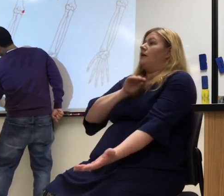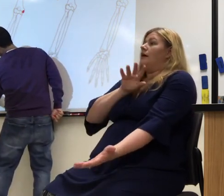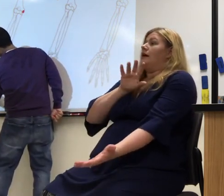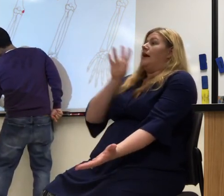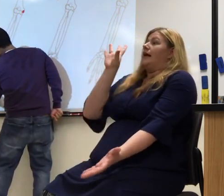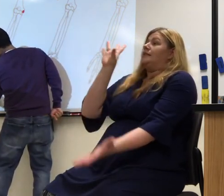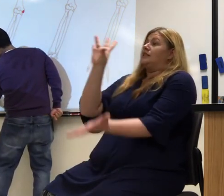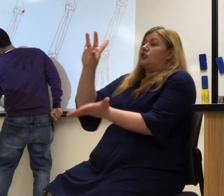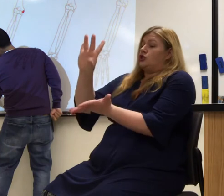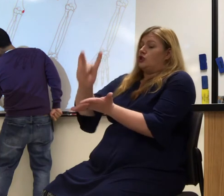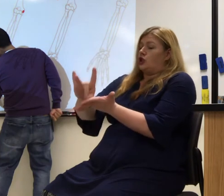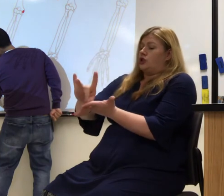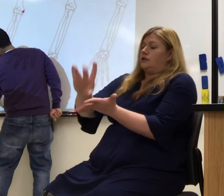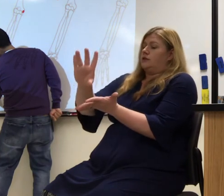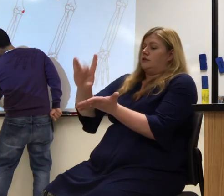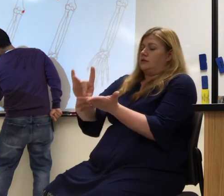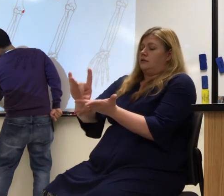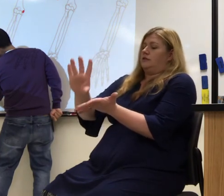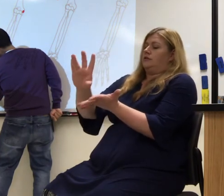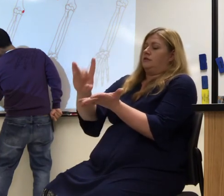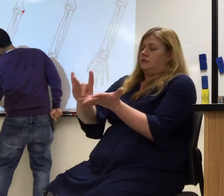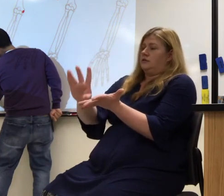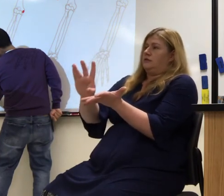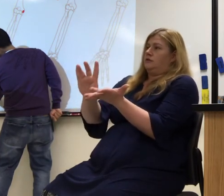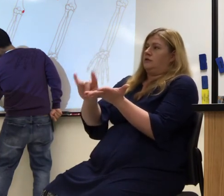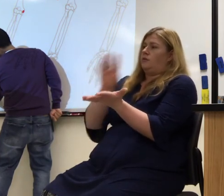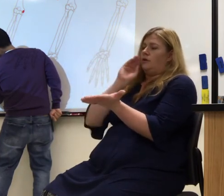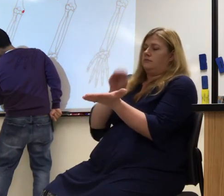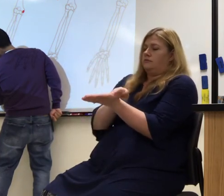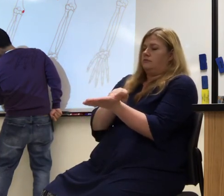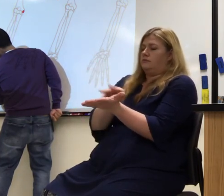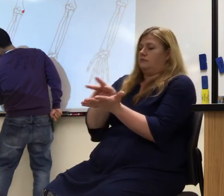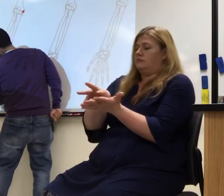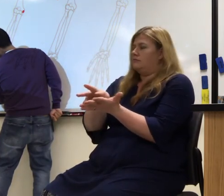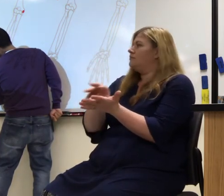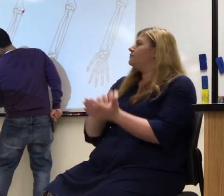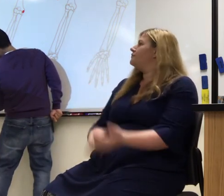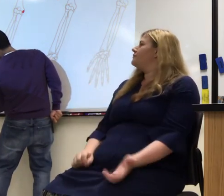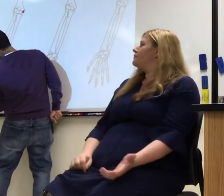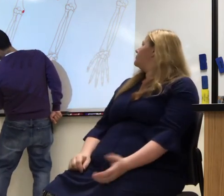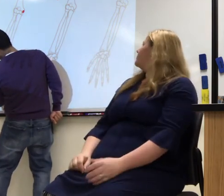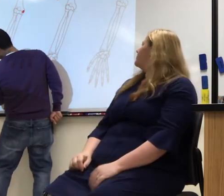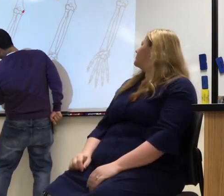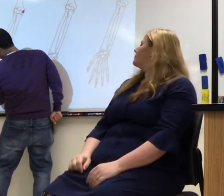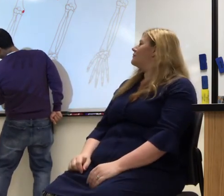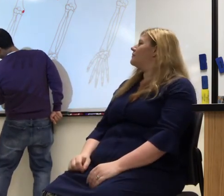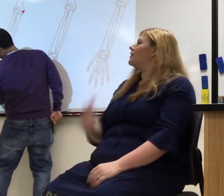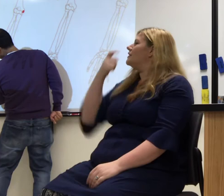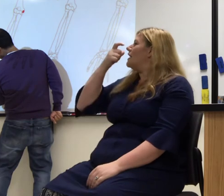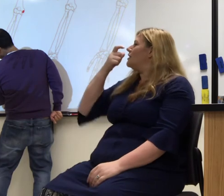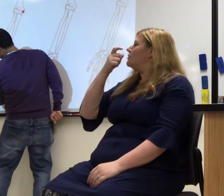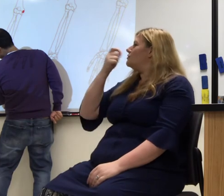right here, digits 2, inserts there,